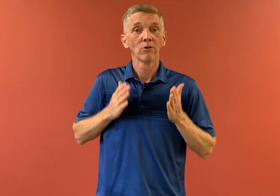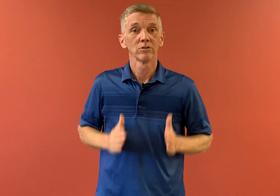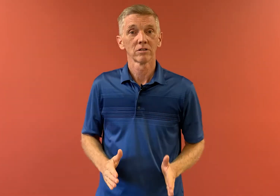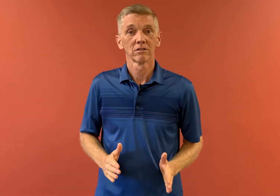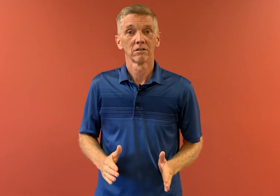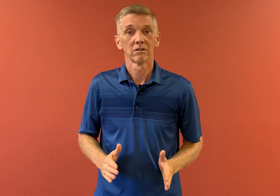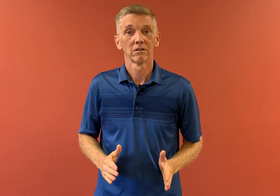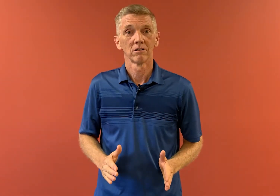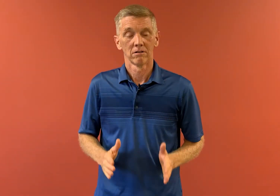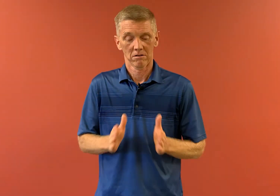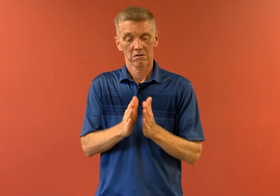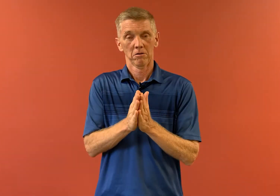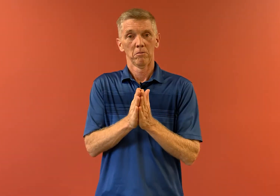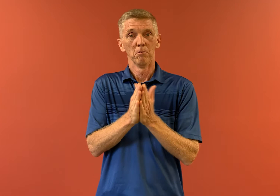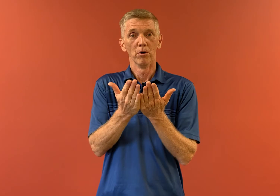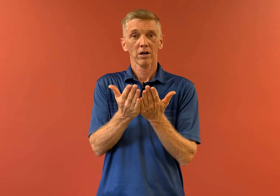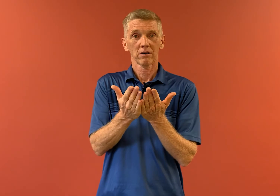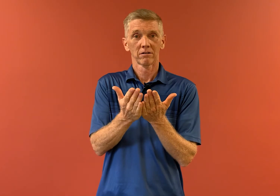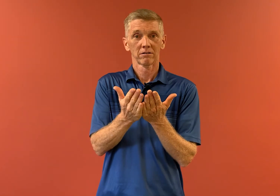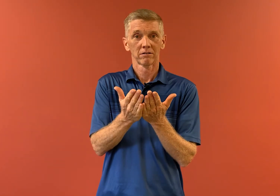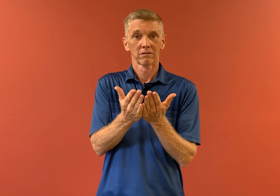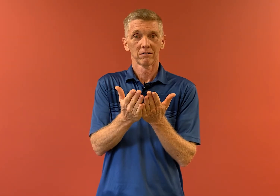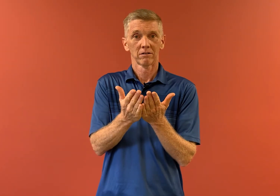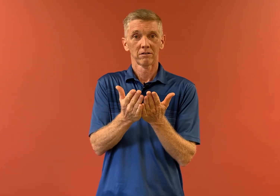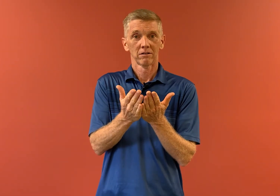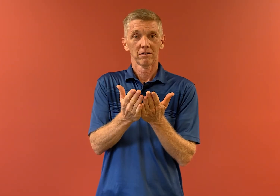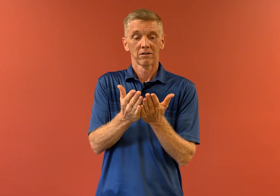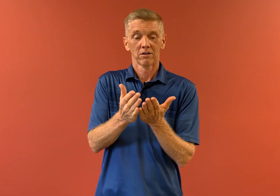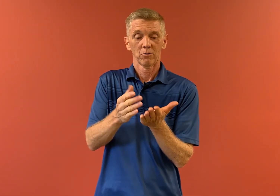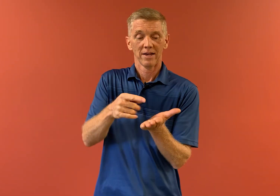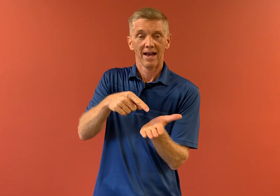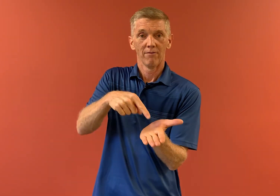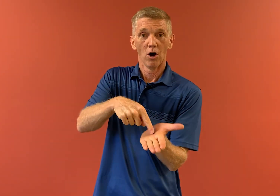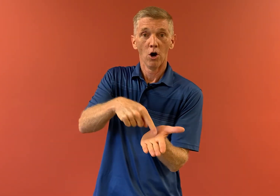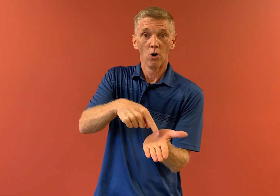accountant, book. We have owe.